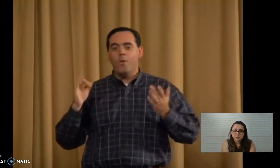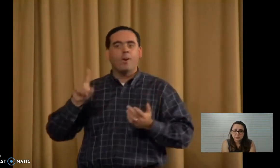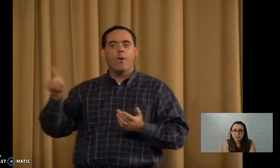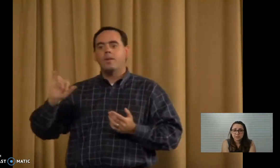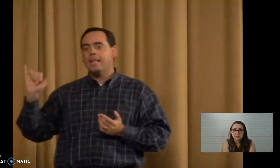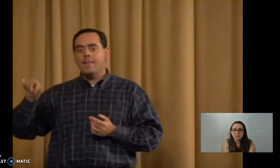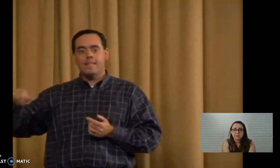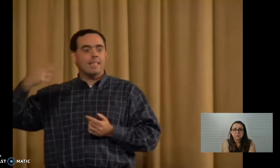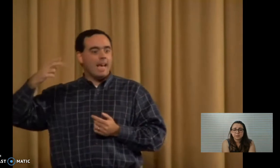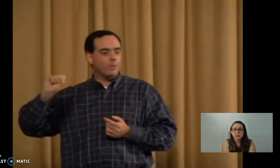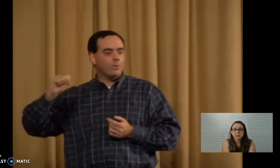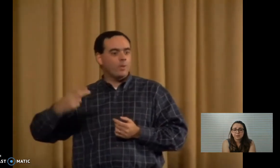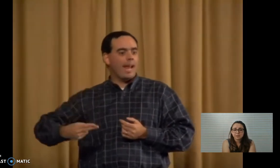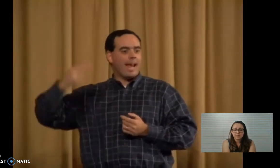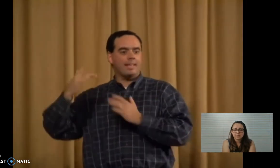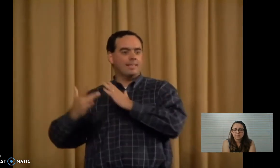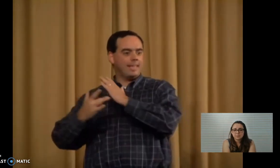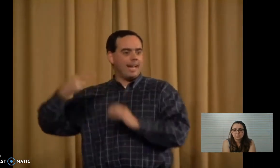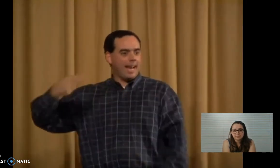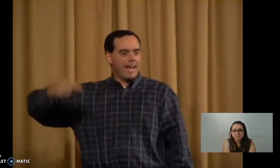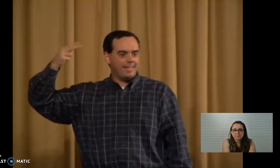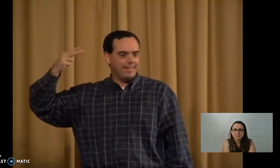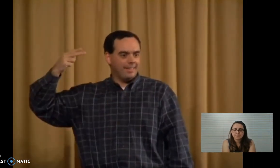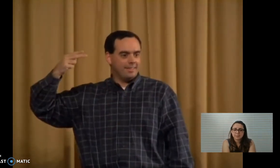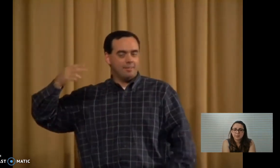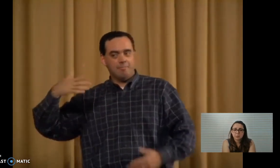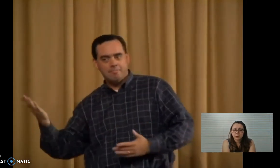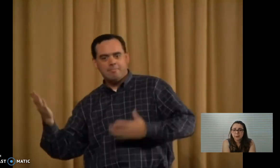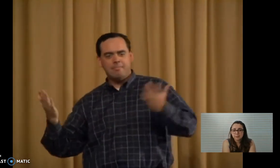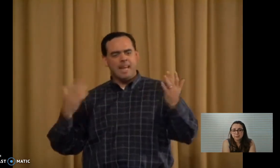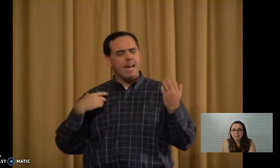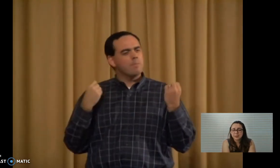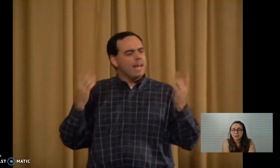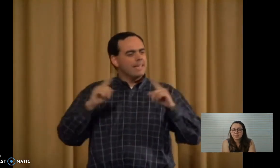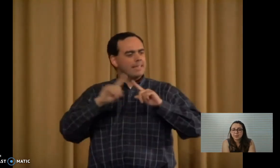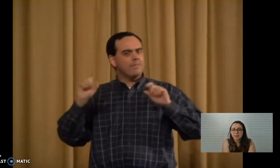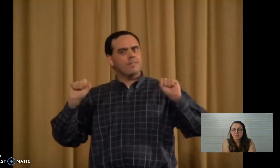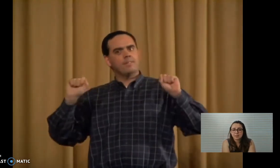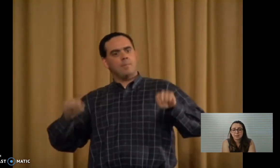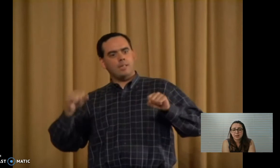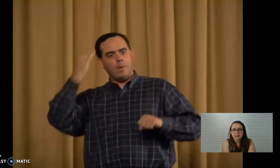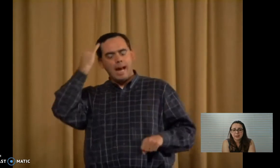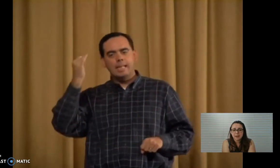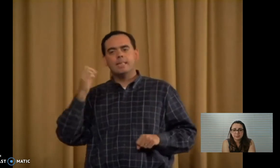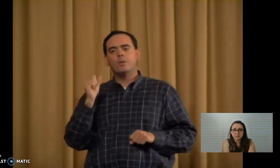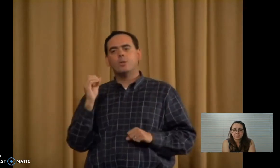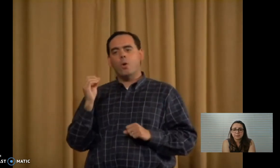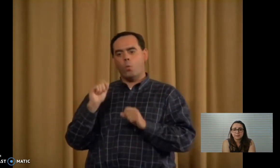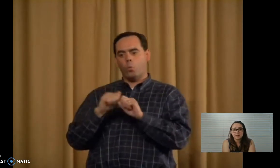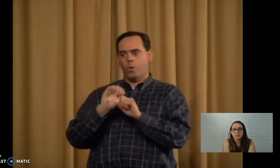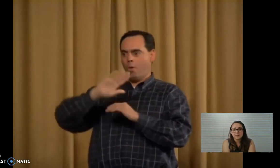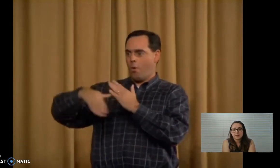Must you use the traditional educational system? Or can you use something like the high-tech high